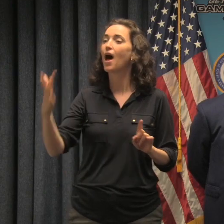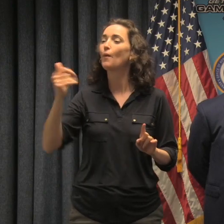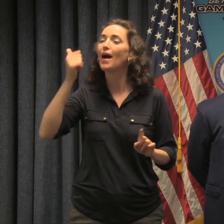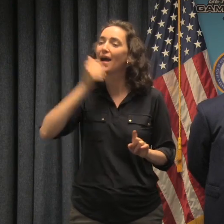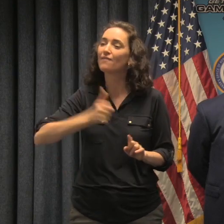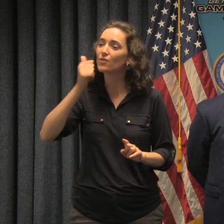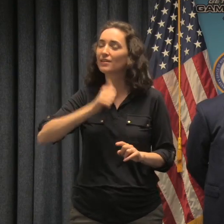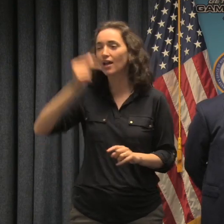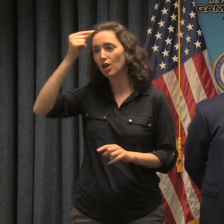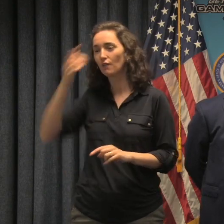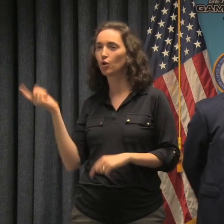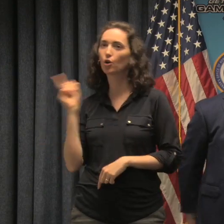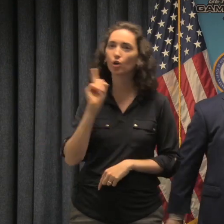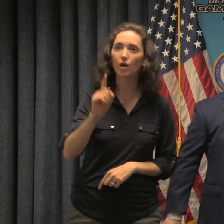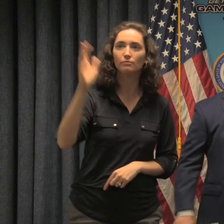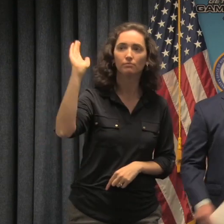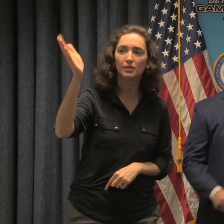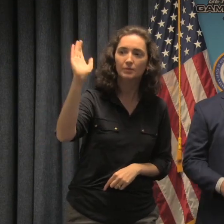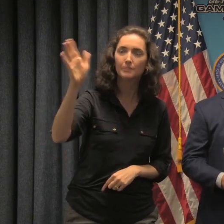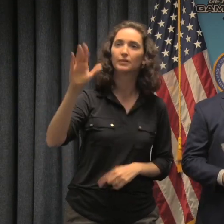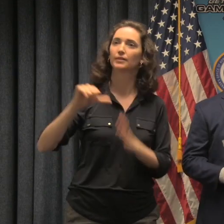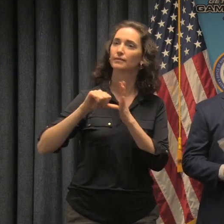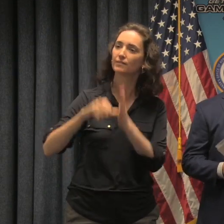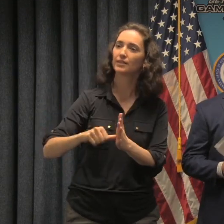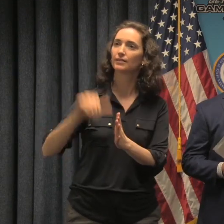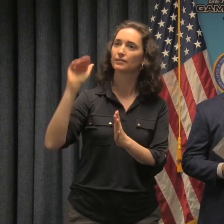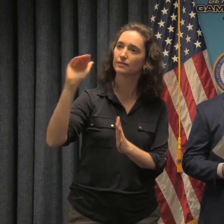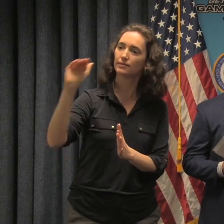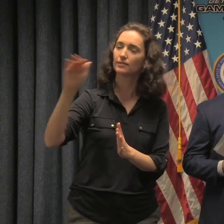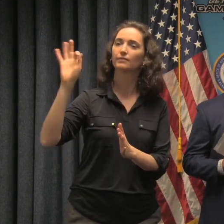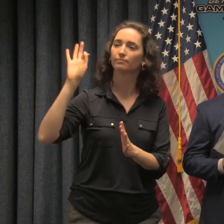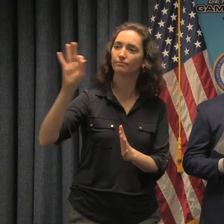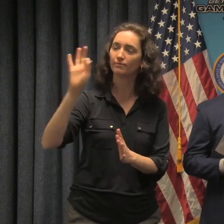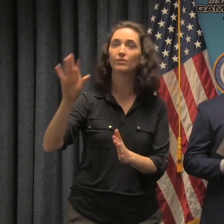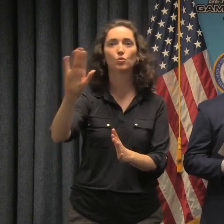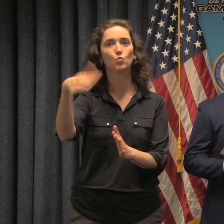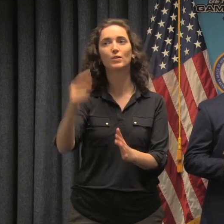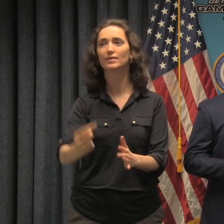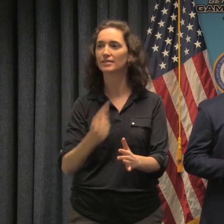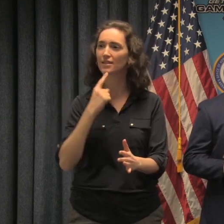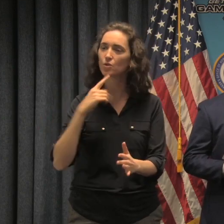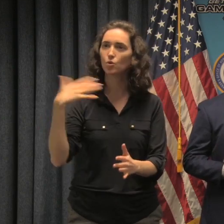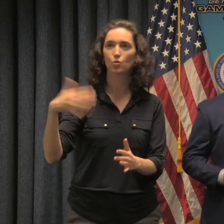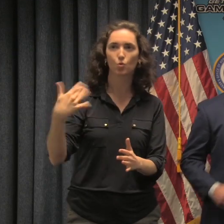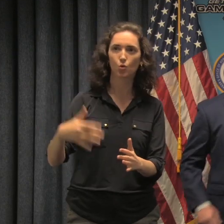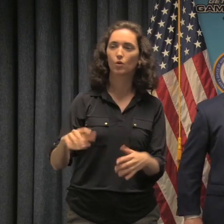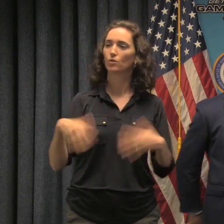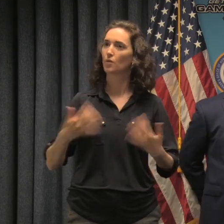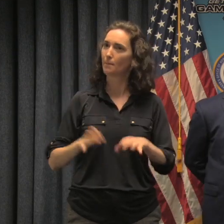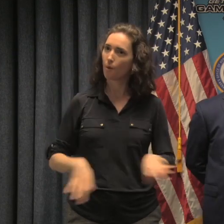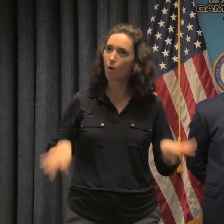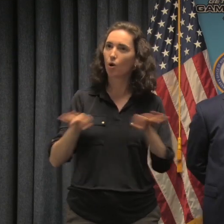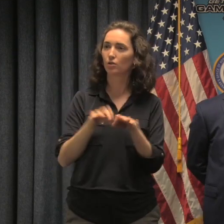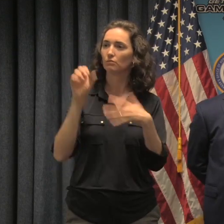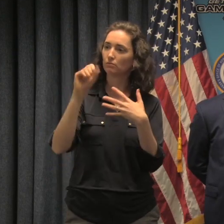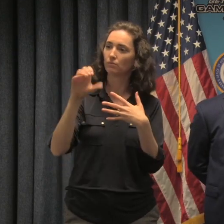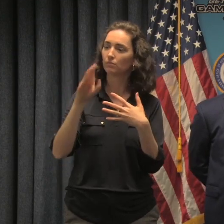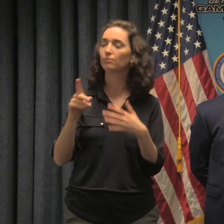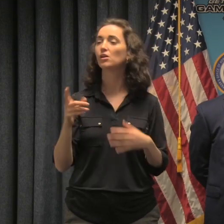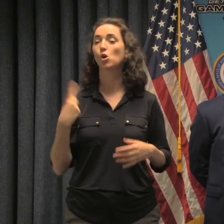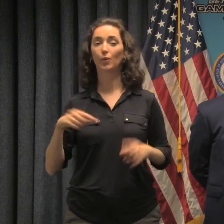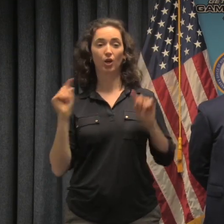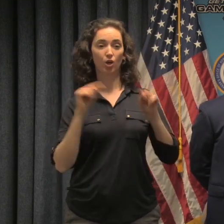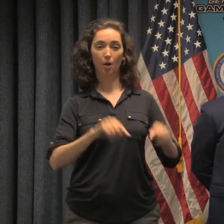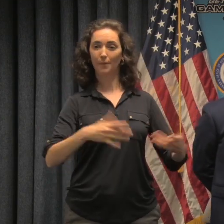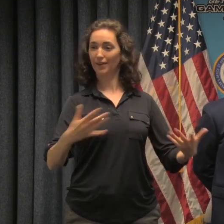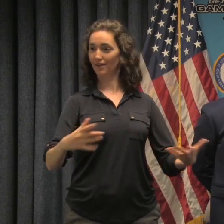day that he comes out to speak, that this is still very concerning. This is still something that we're here at GOSUP every day